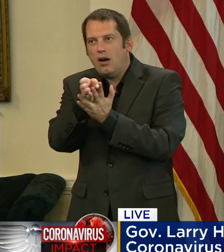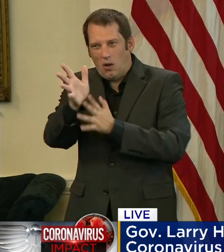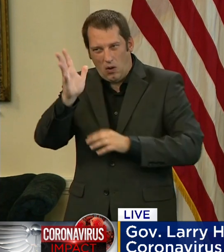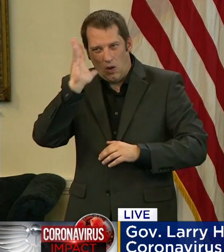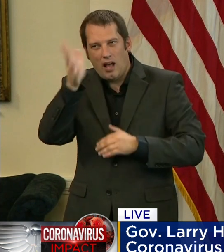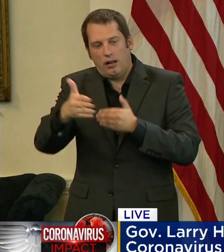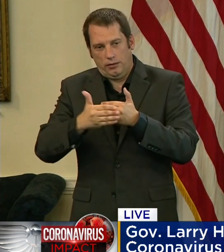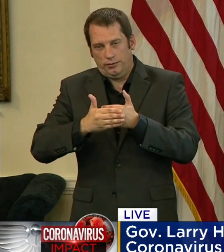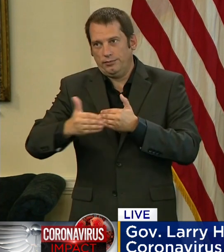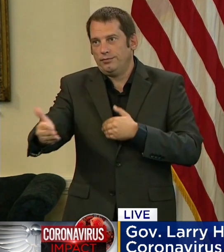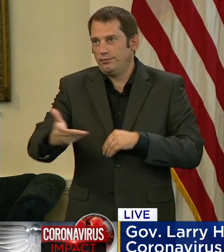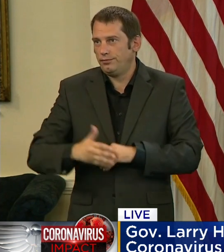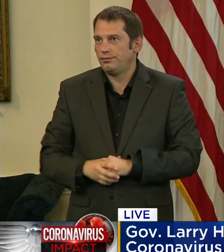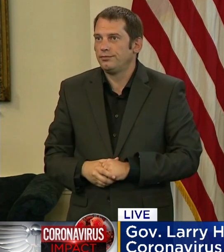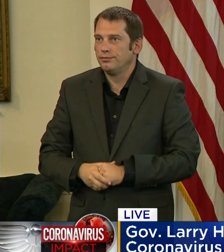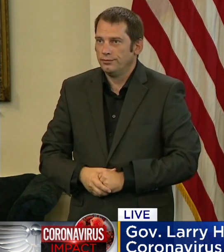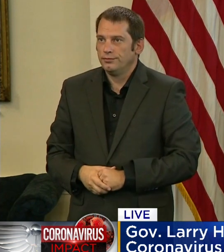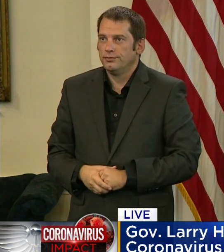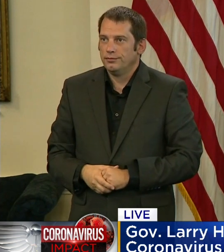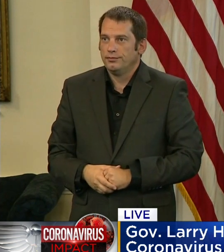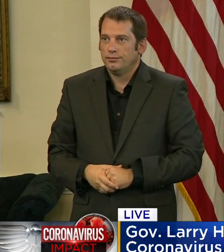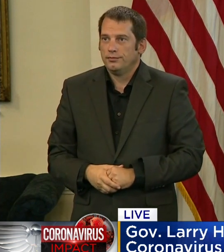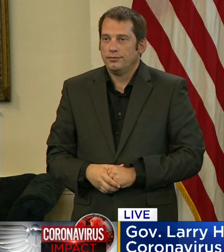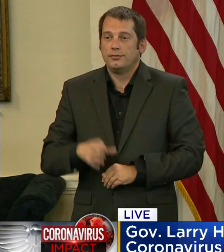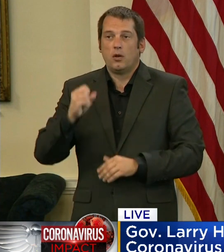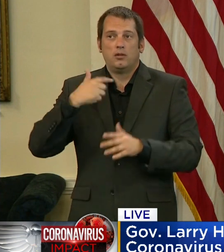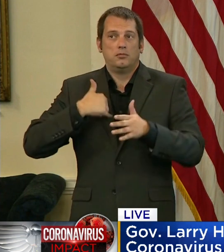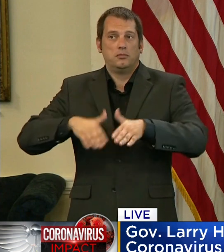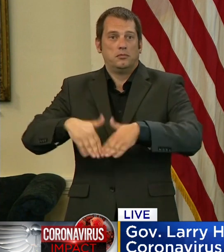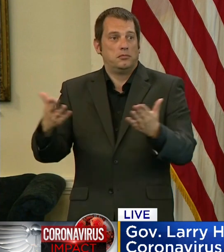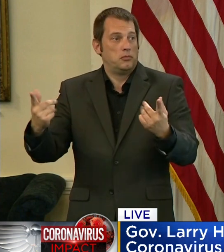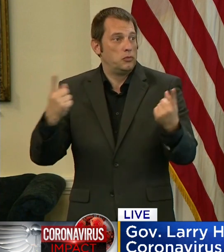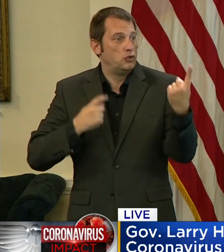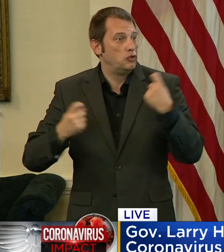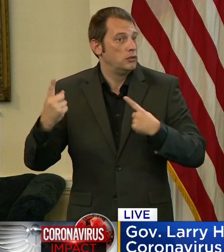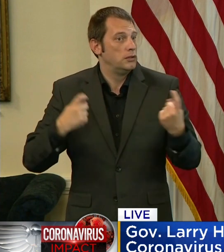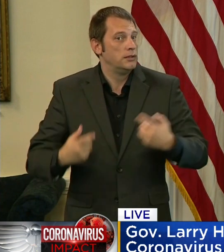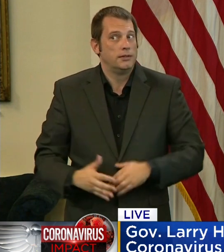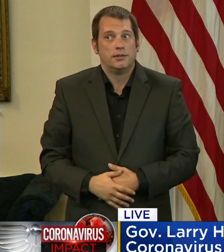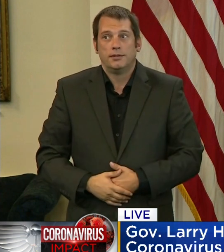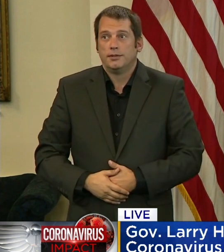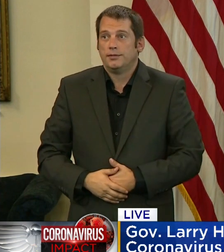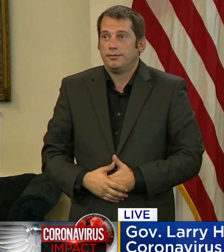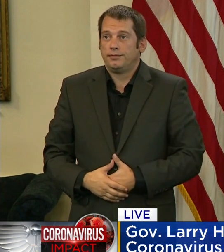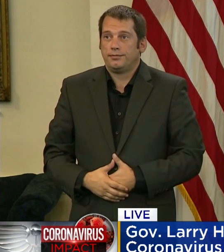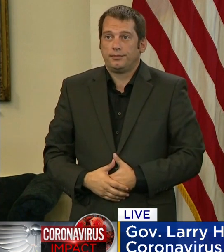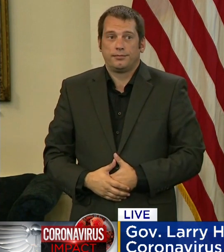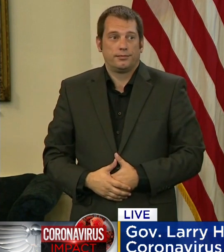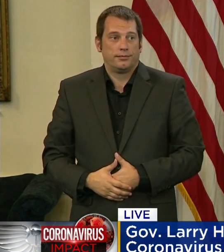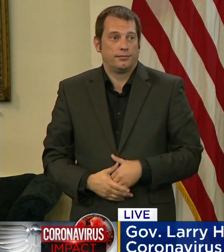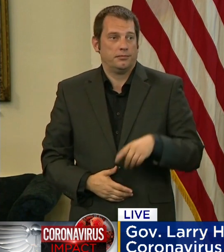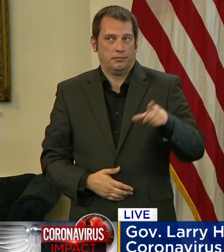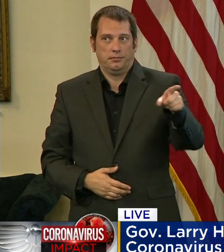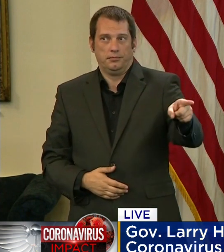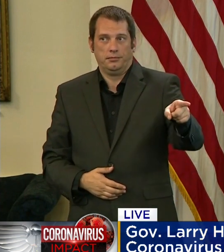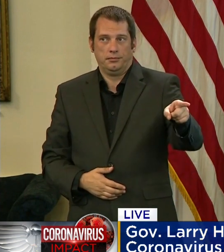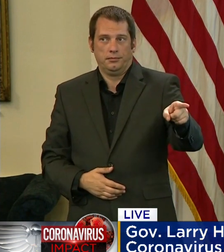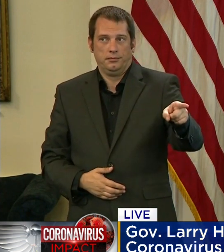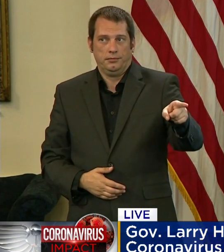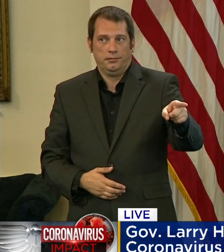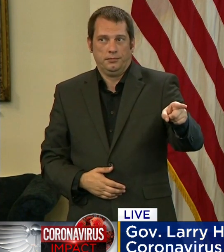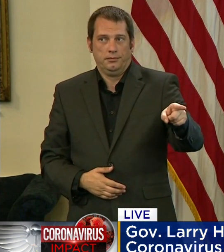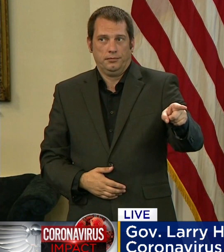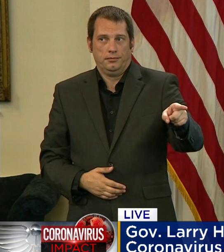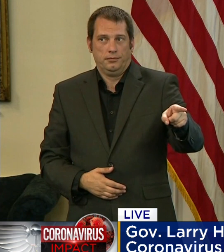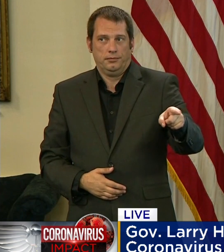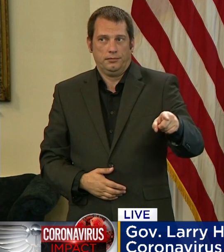before. With that, I'd be happy to take a few questions. I talked to someone last week who believed he was the victim of fraud, and